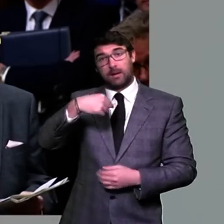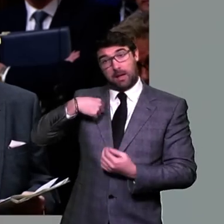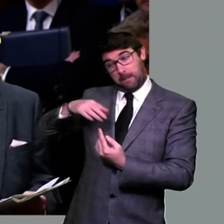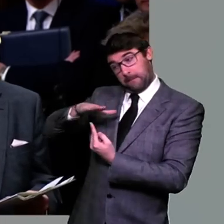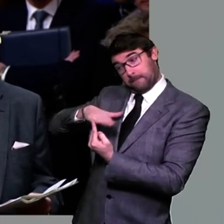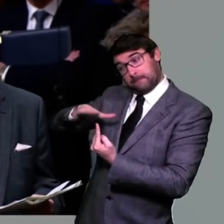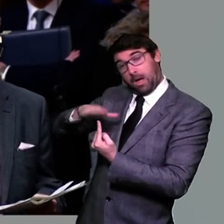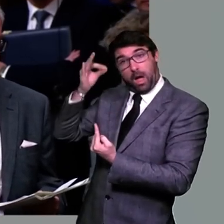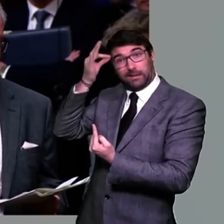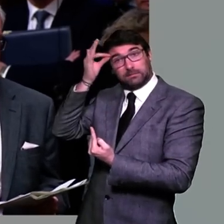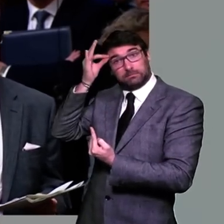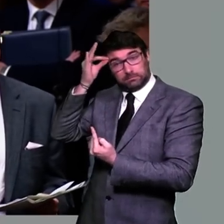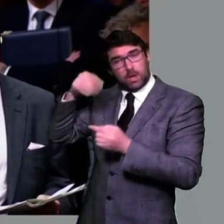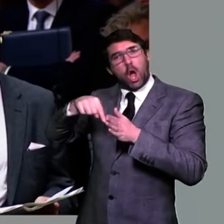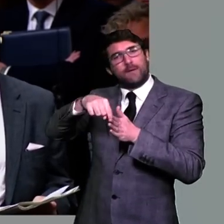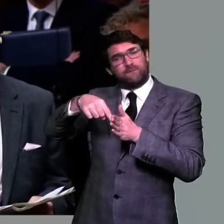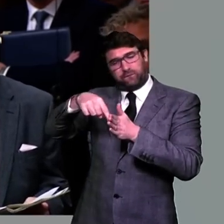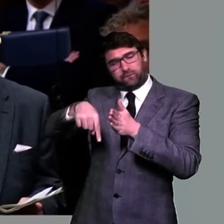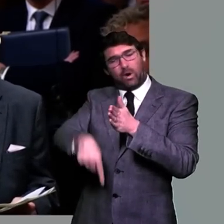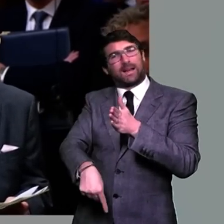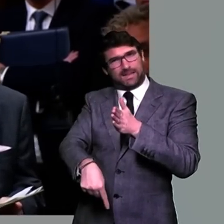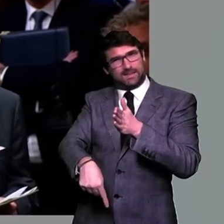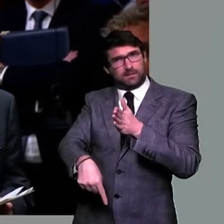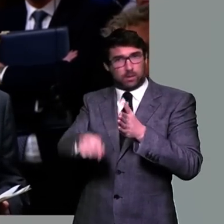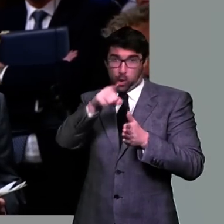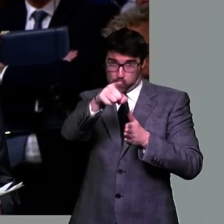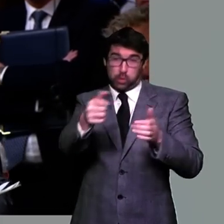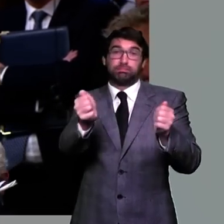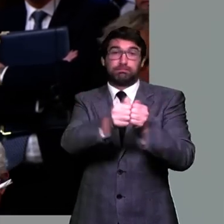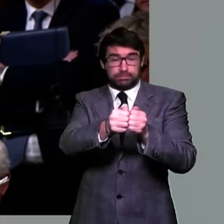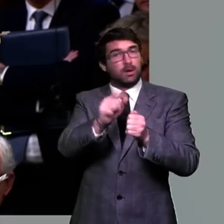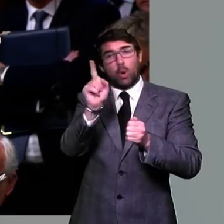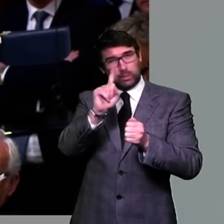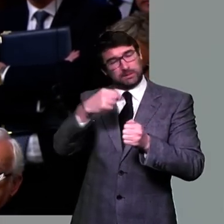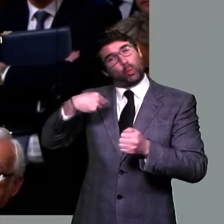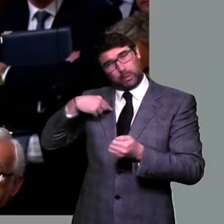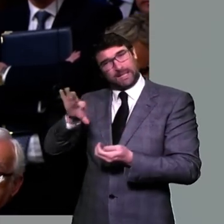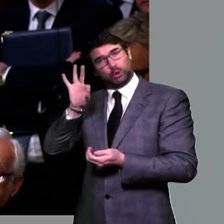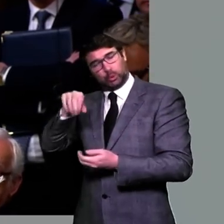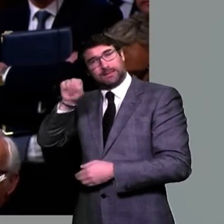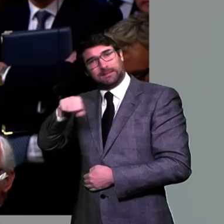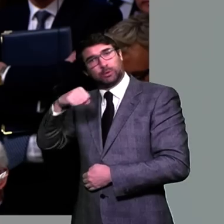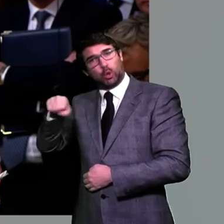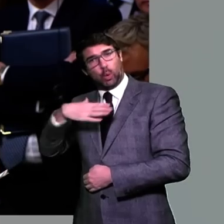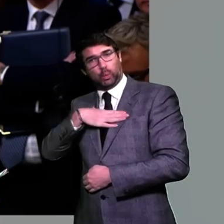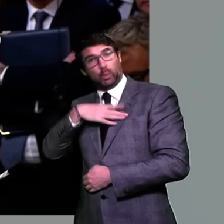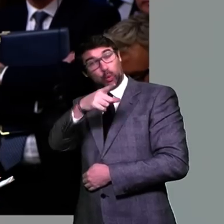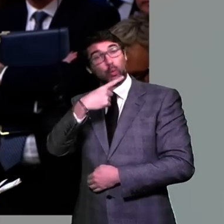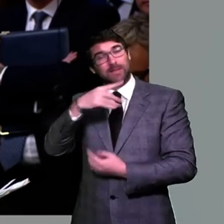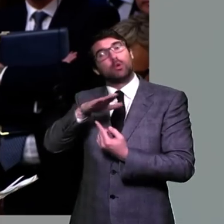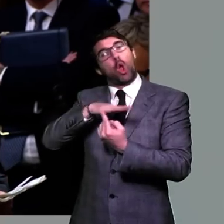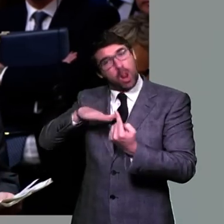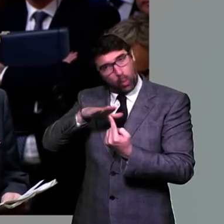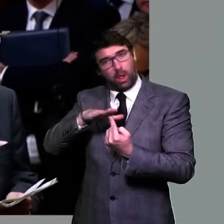fracking. But as always, the devil is in the detail. Can the Prime Minister assure me that local consent will be